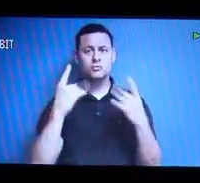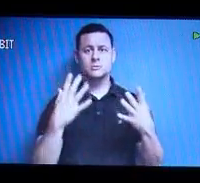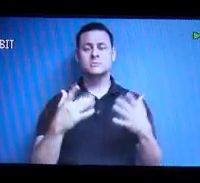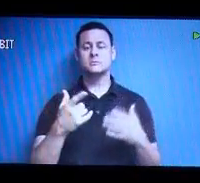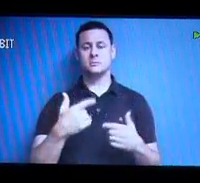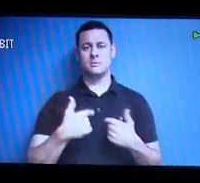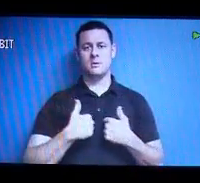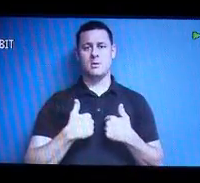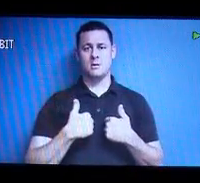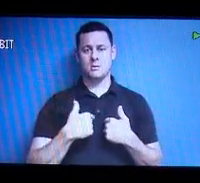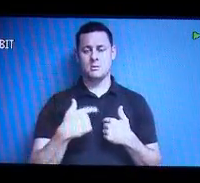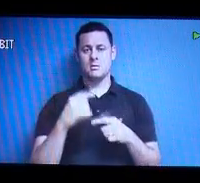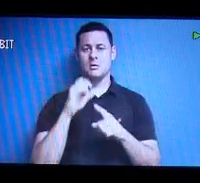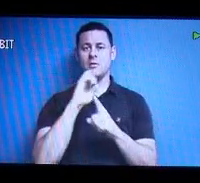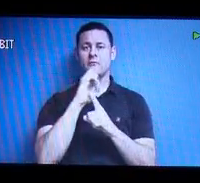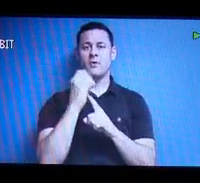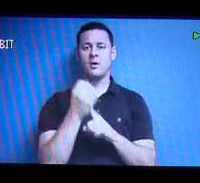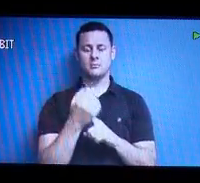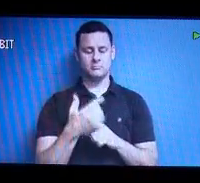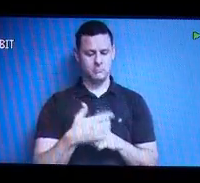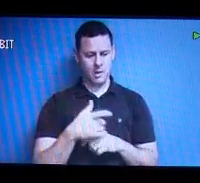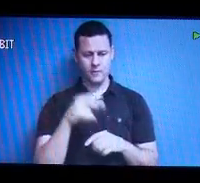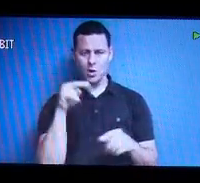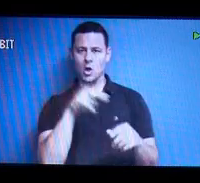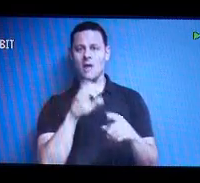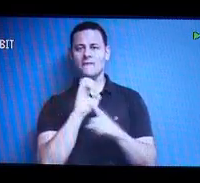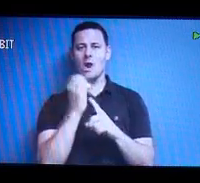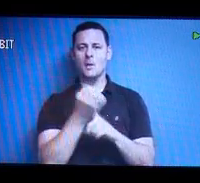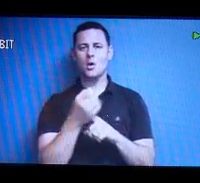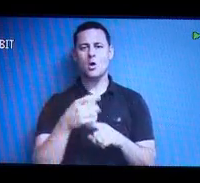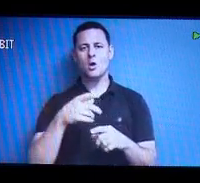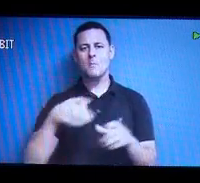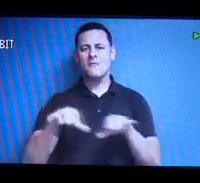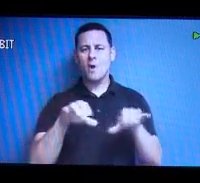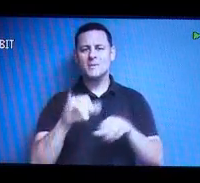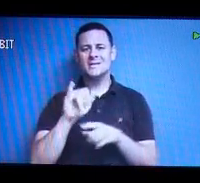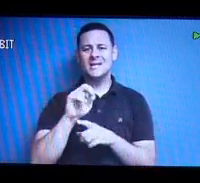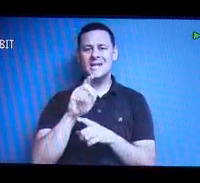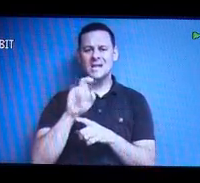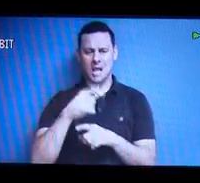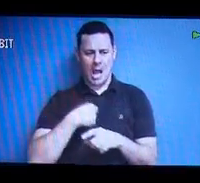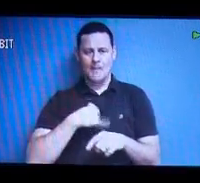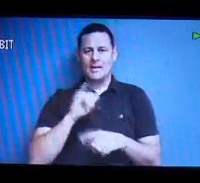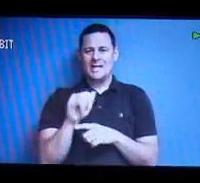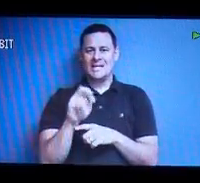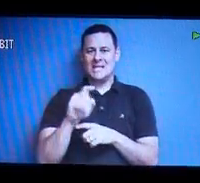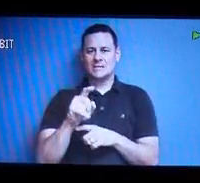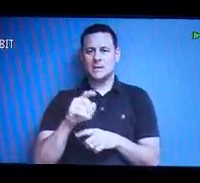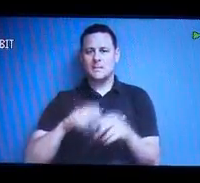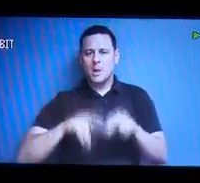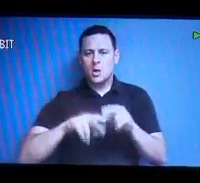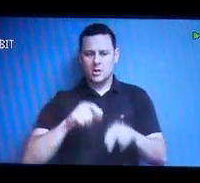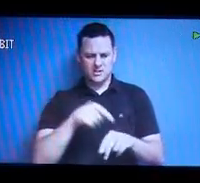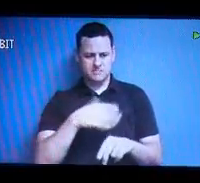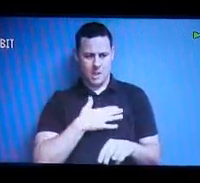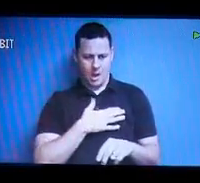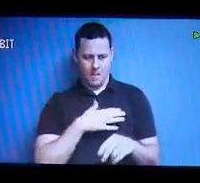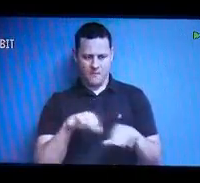environmental performance index because I'm an index builder. This is my home price index for the United States from 1890 to the